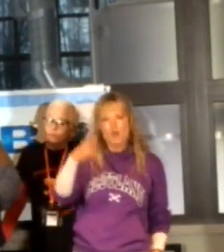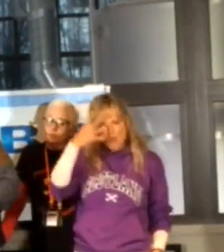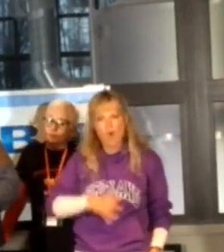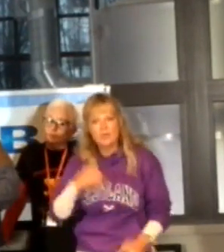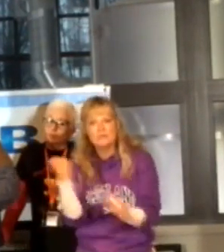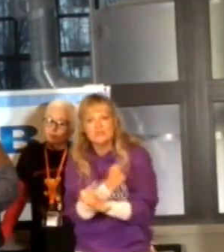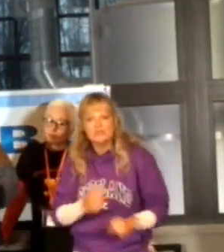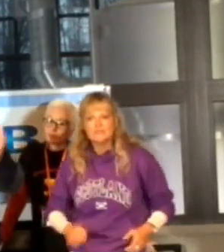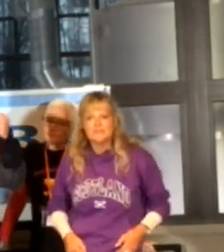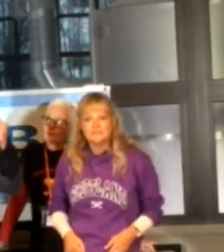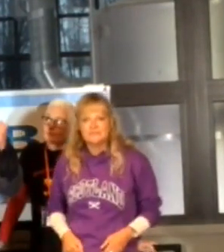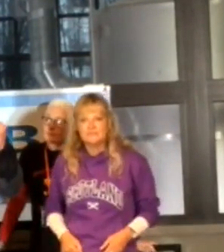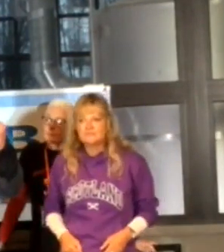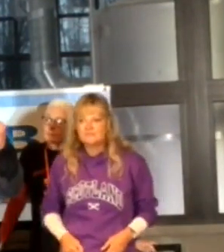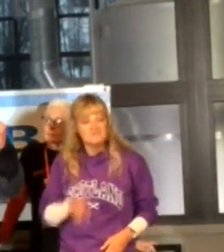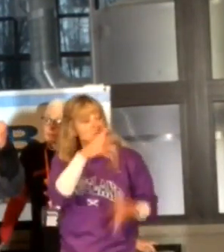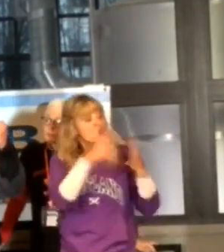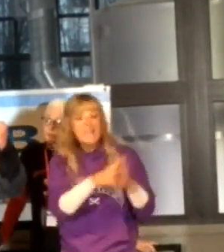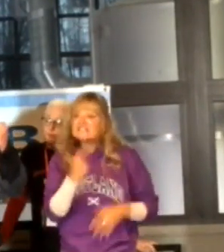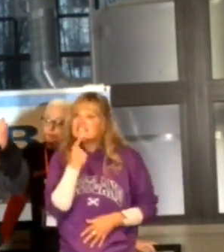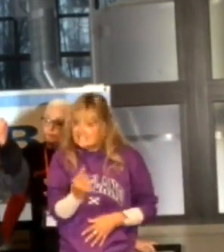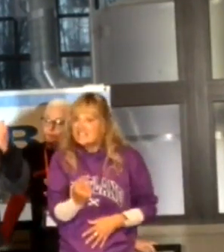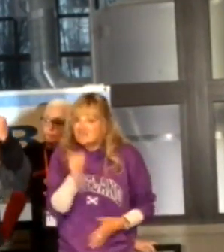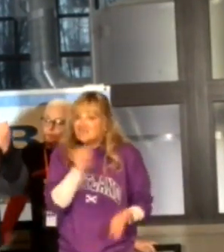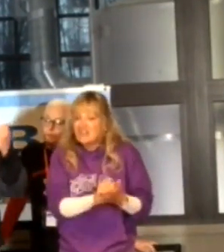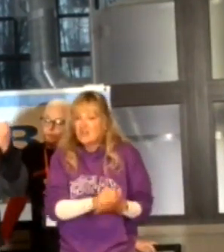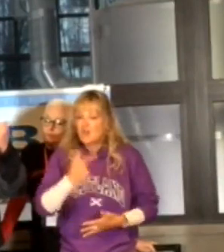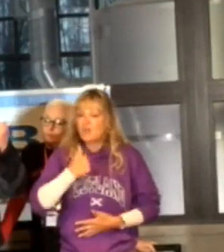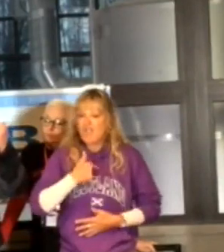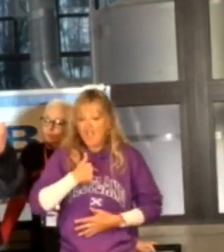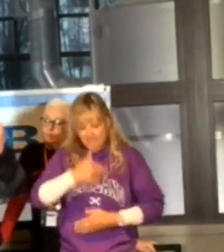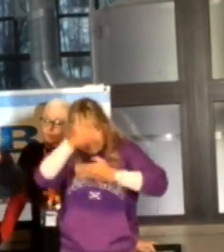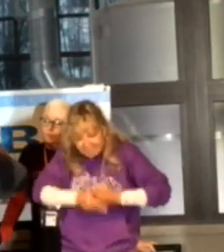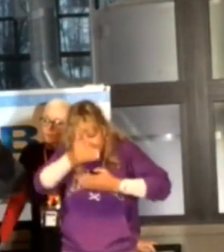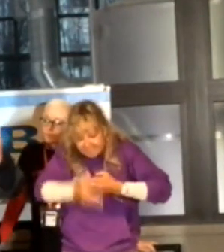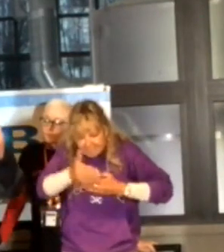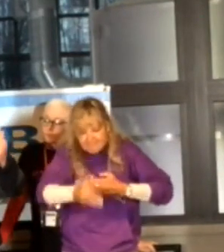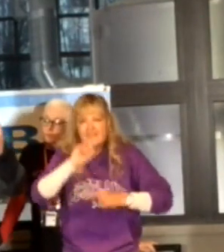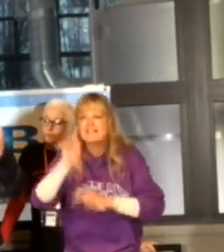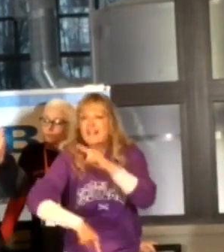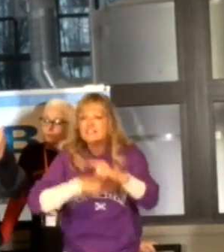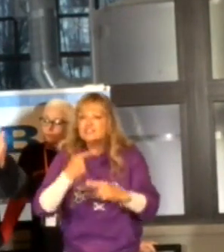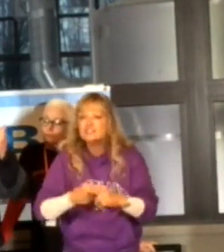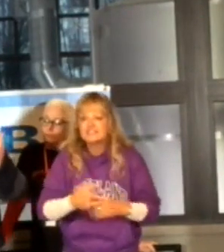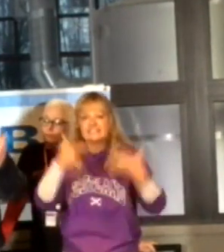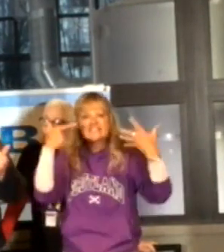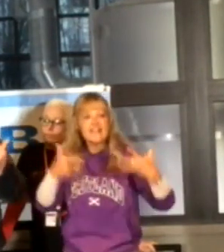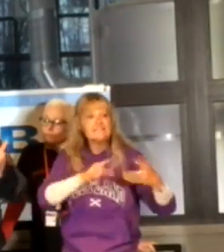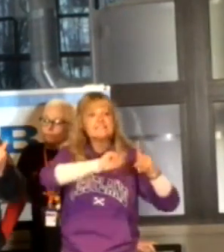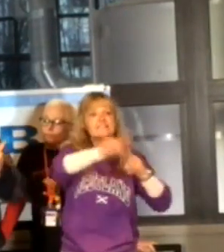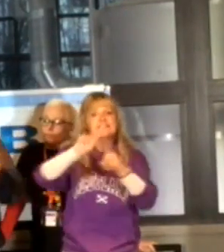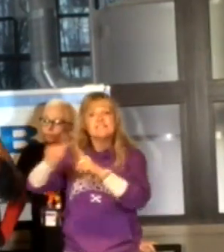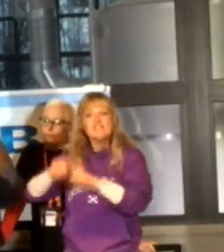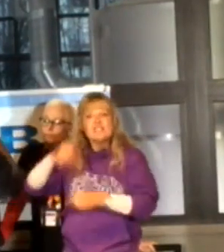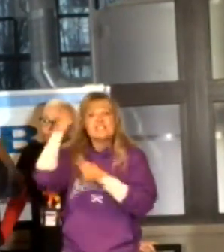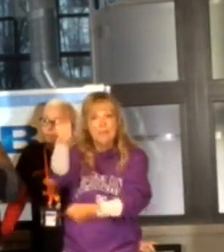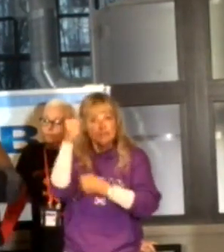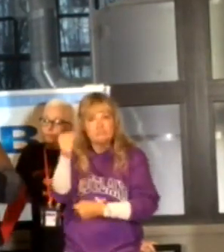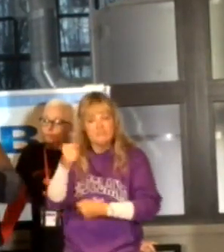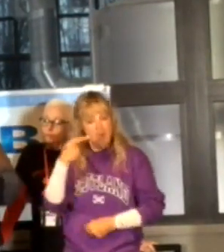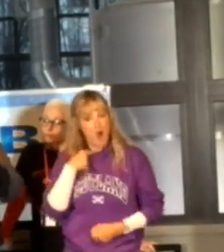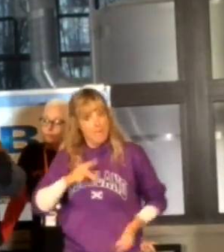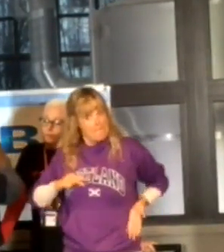mobilising for. As Wendy quite rightly said, we have a programme next year of 7 demonstrations, and our